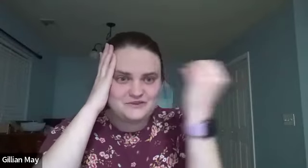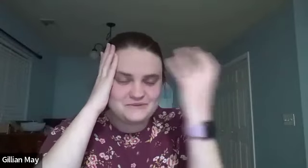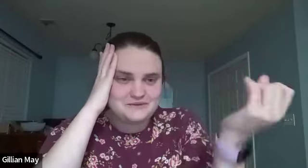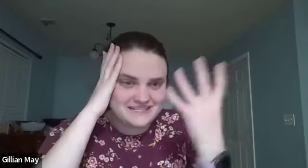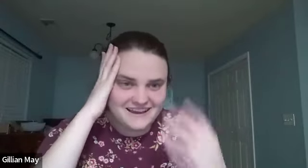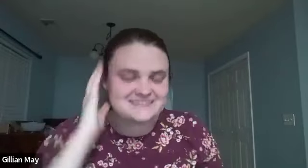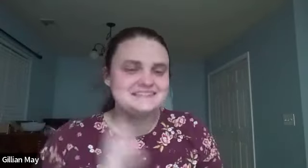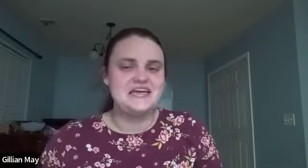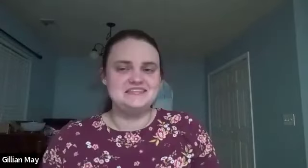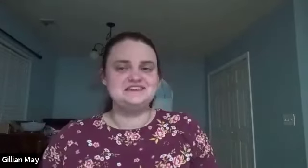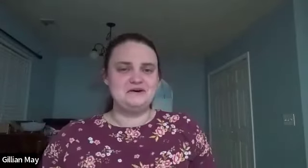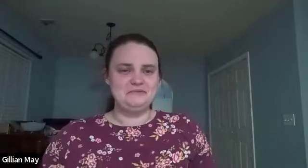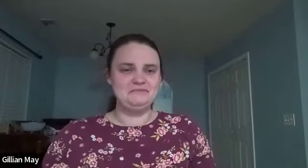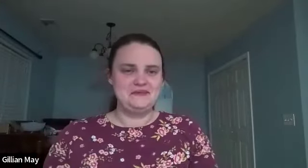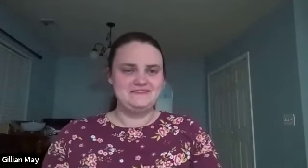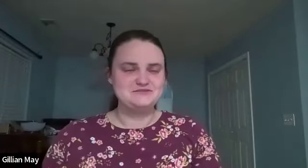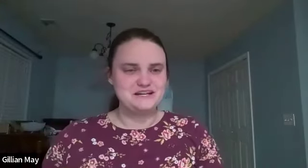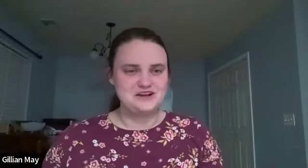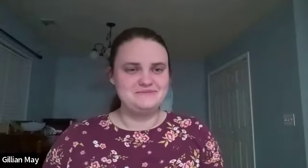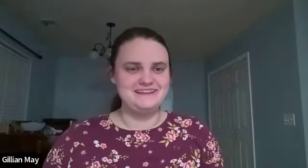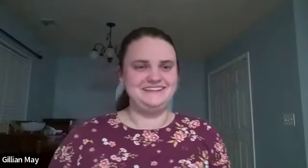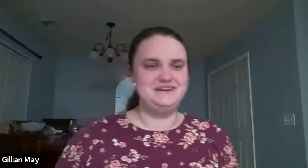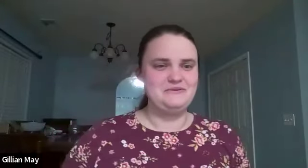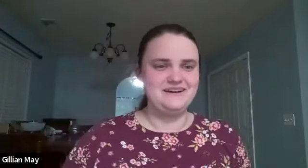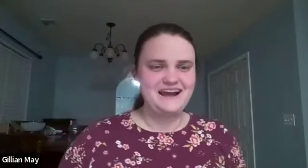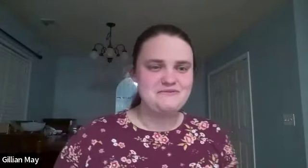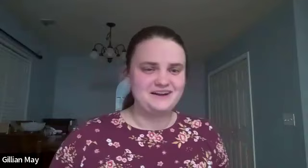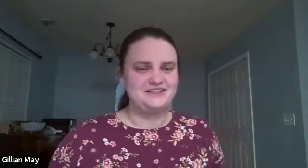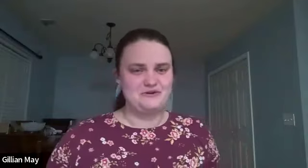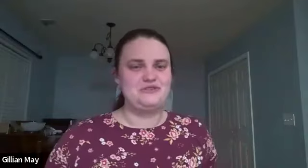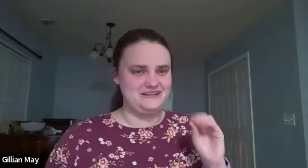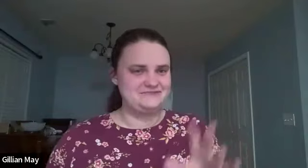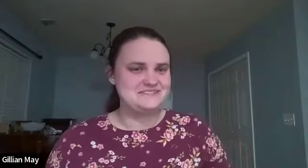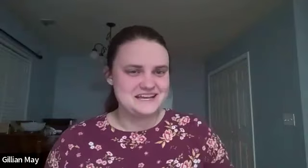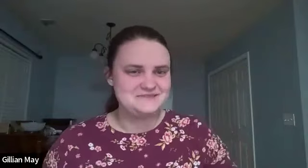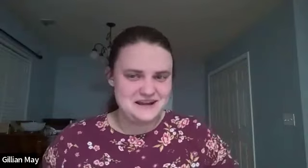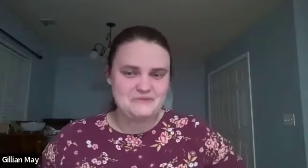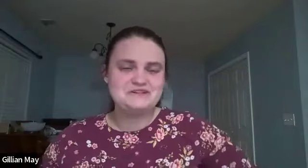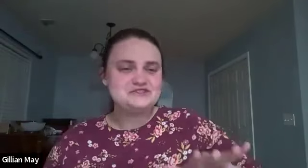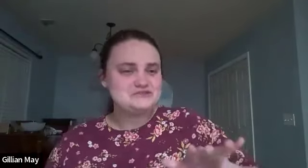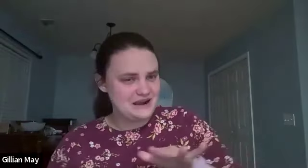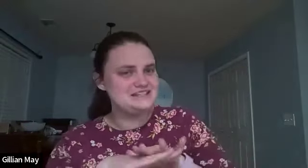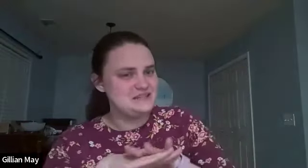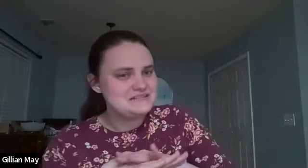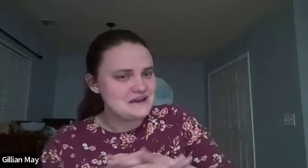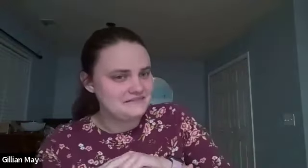shown me so many signs. And so that's when I try to be like, you know what? I'm not going to throw 30 different signs right now. I'm going to try to slow it down a